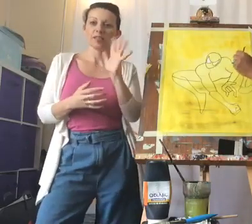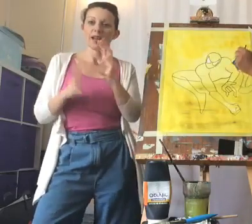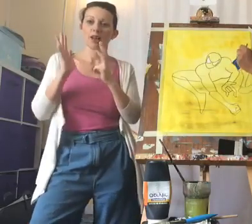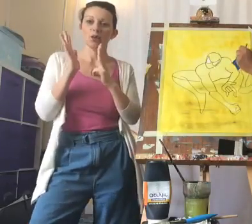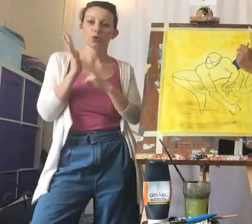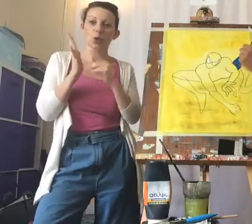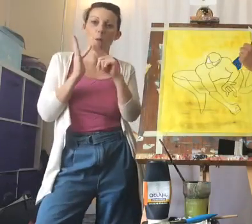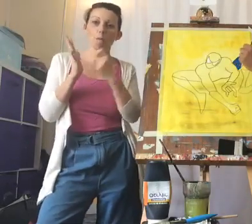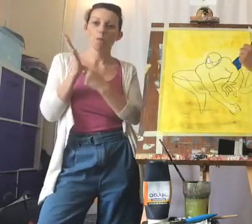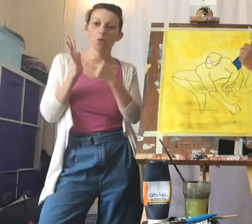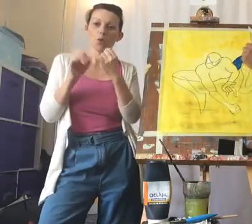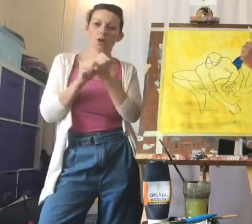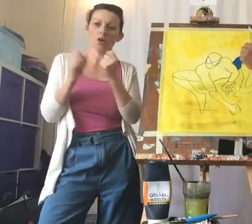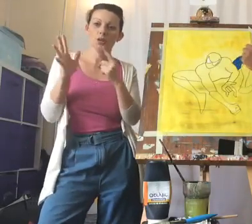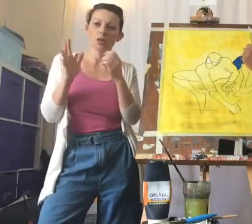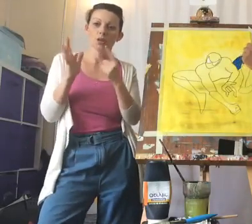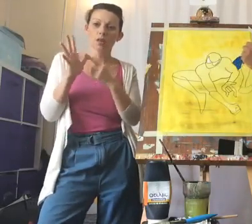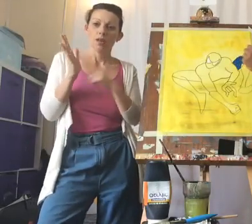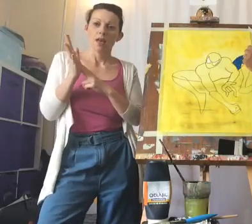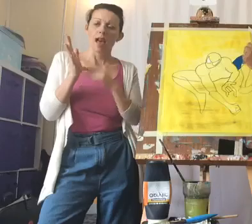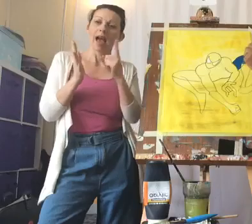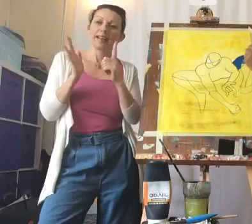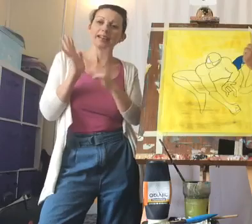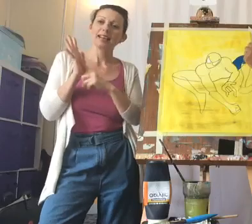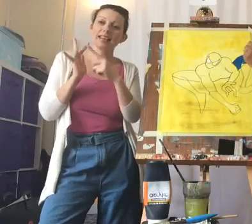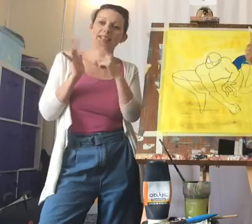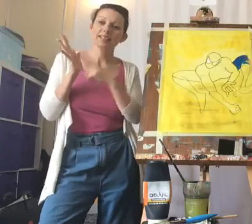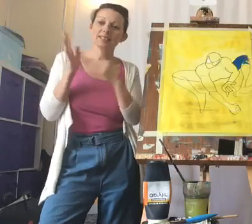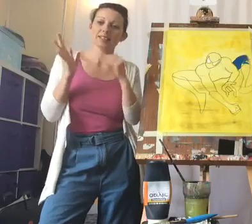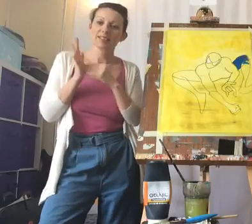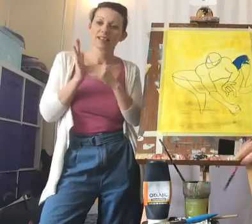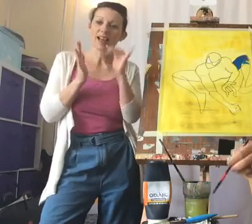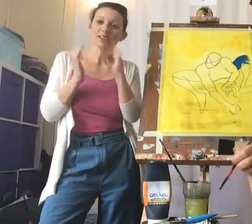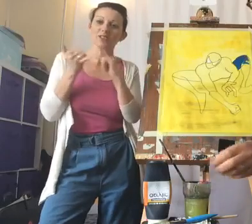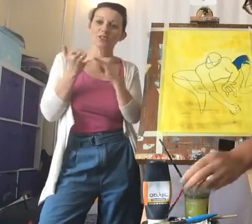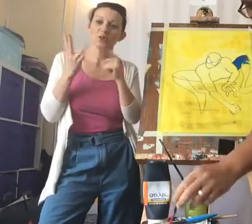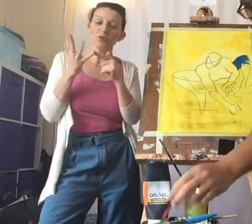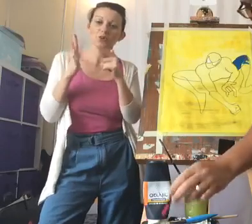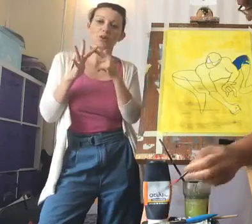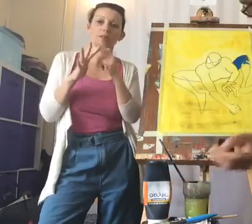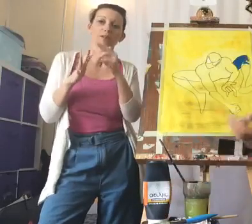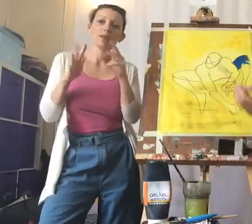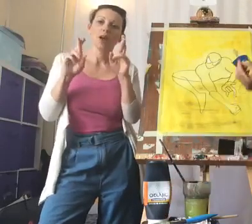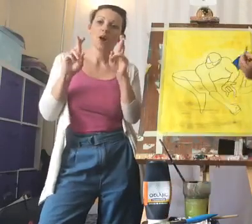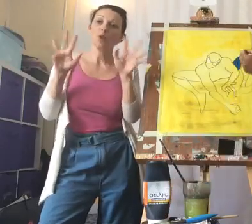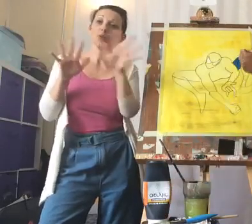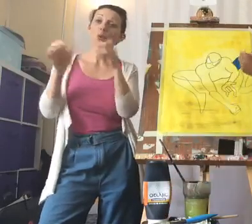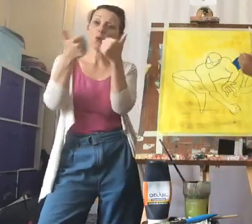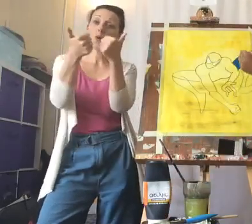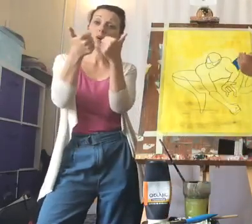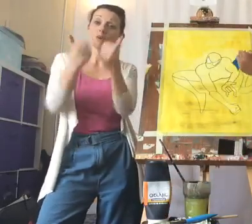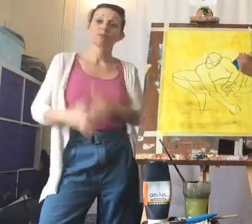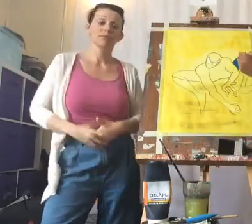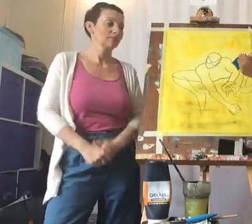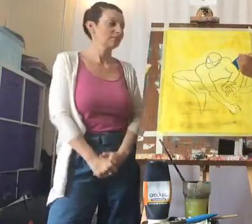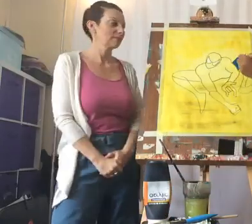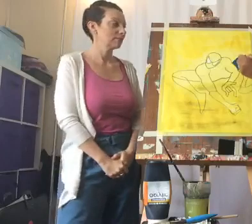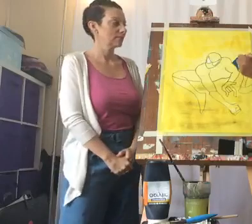I'm going to say hello to Morgan and Linz and Sue. Hope you're all